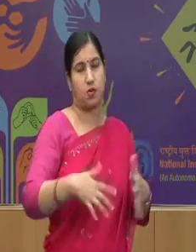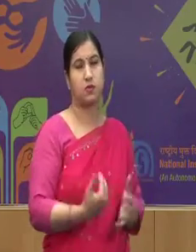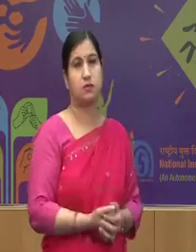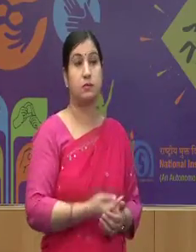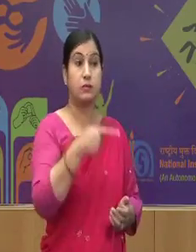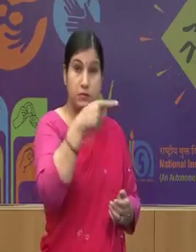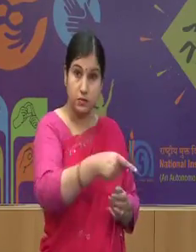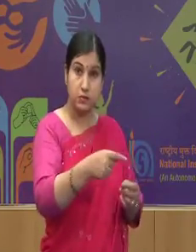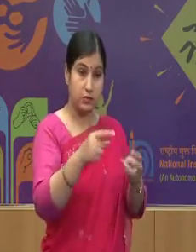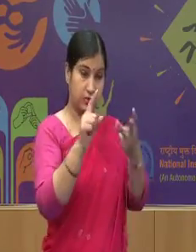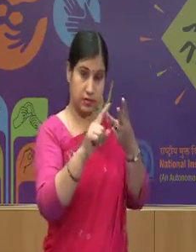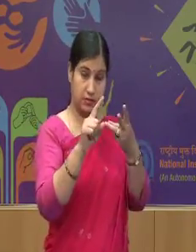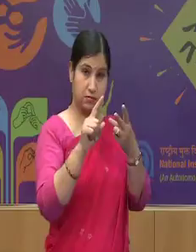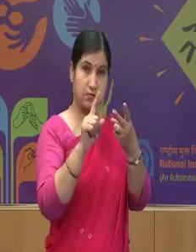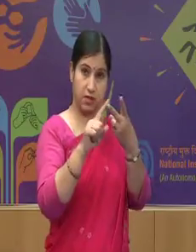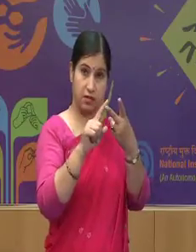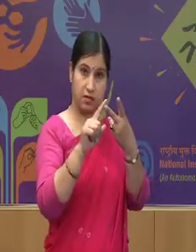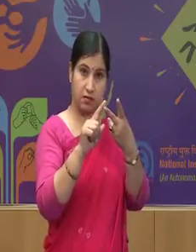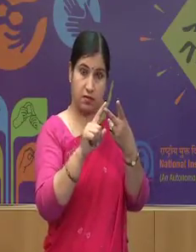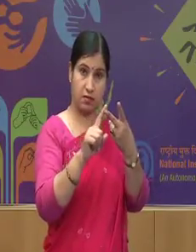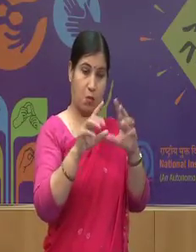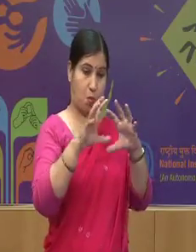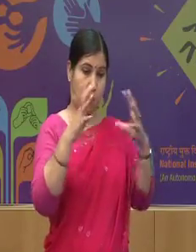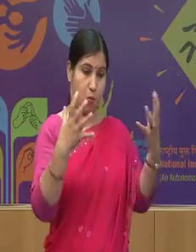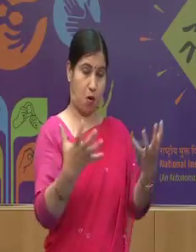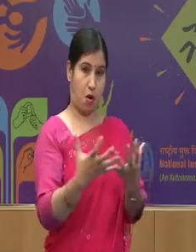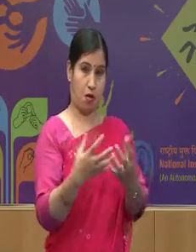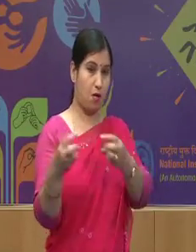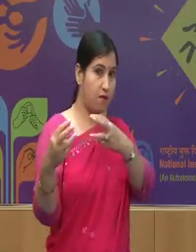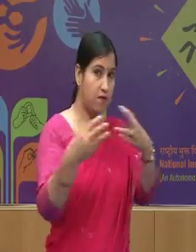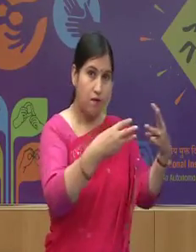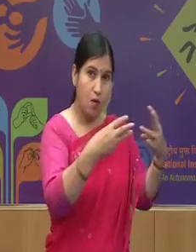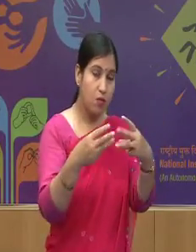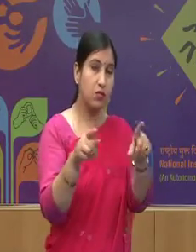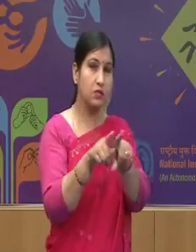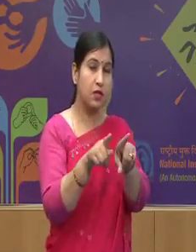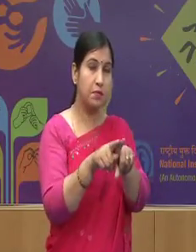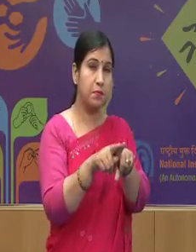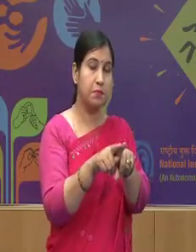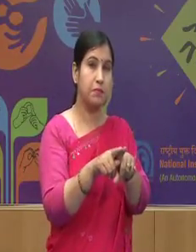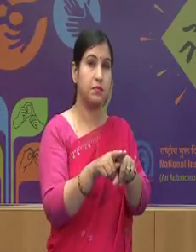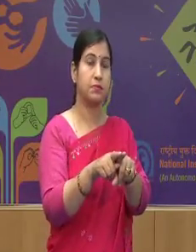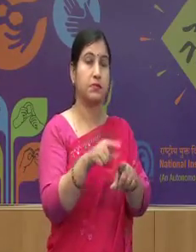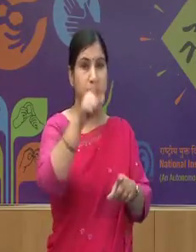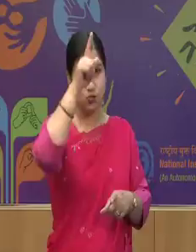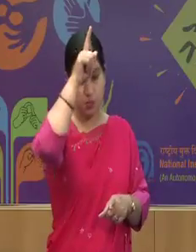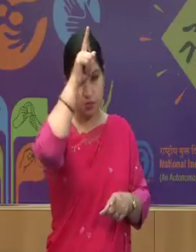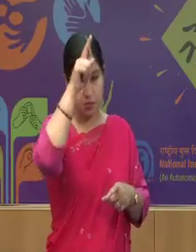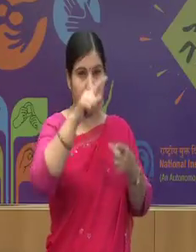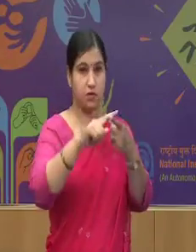During the course of the Second World War, the Jews of Germany faced most